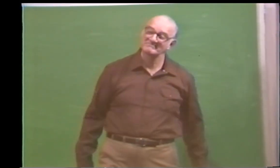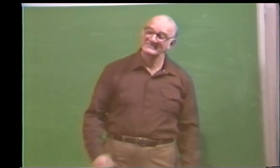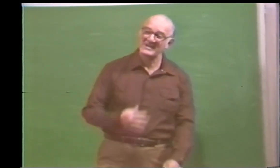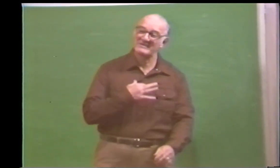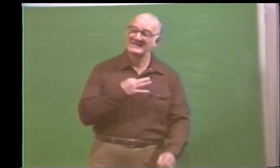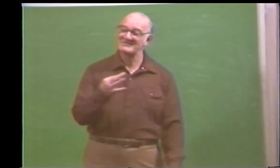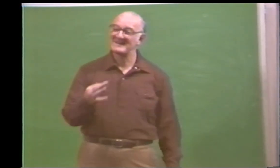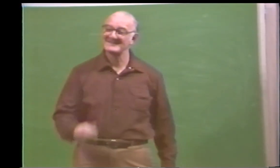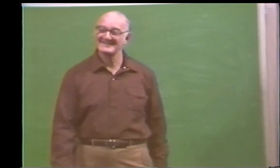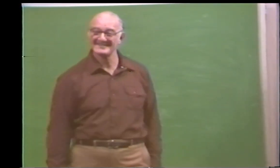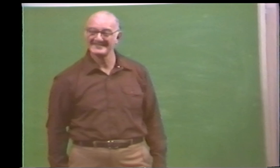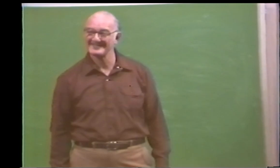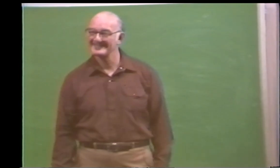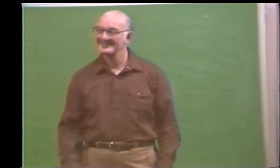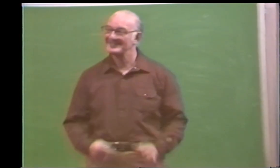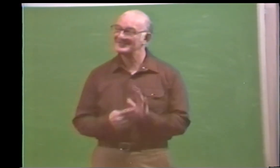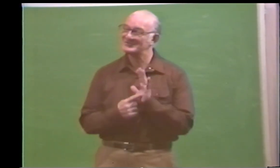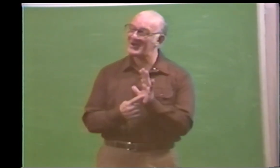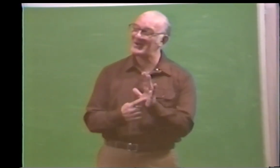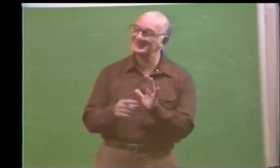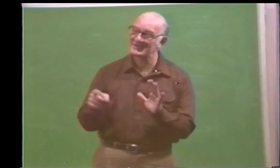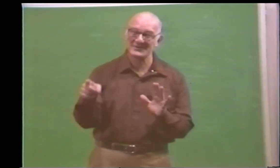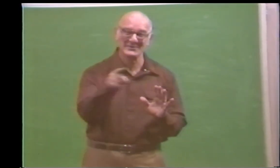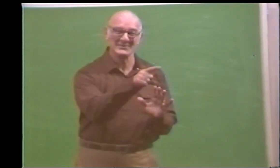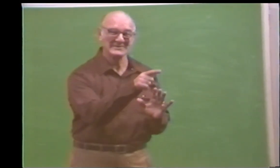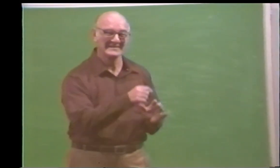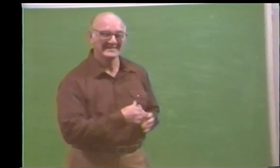That'd be interesting. So are you.